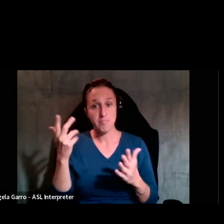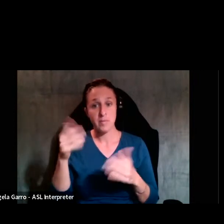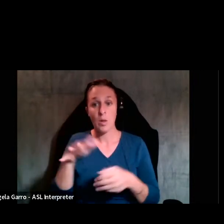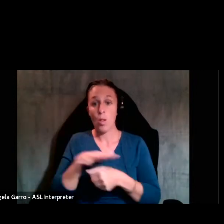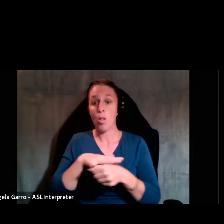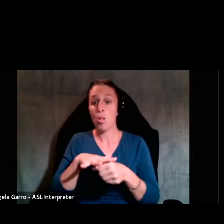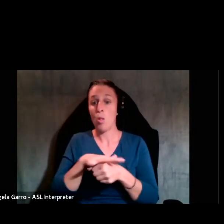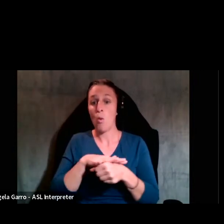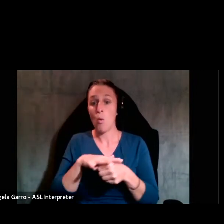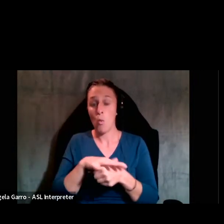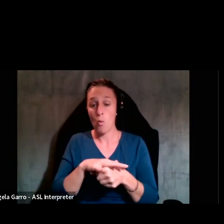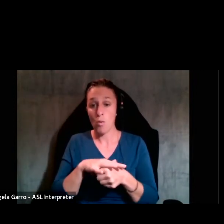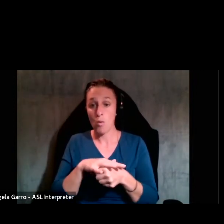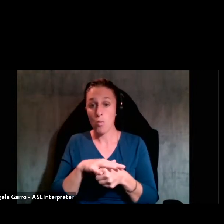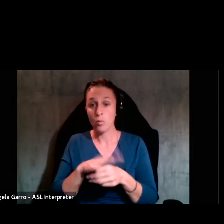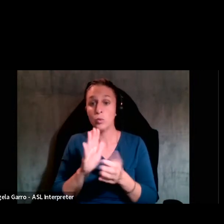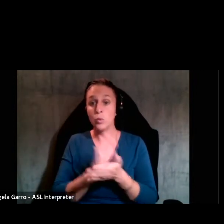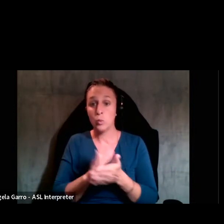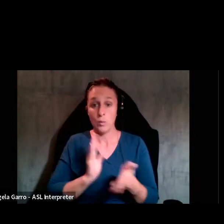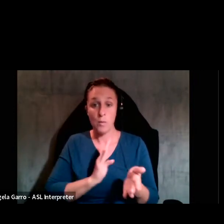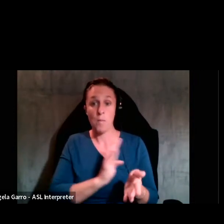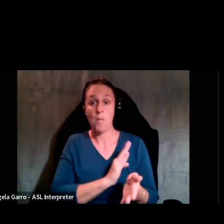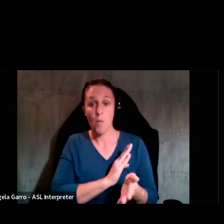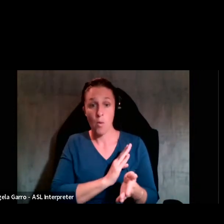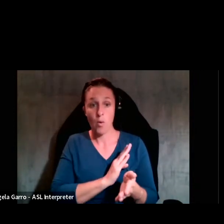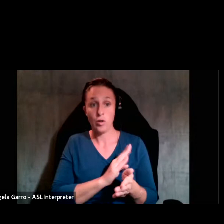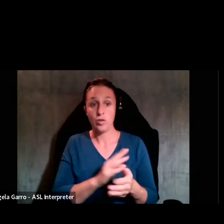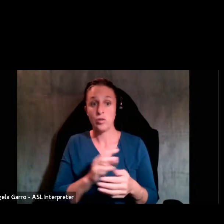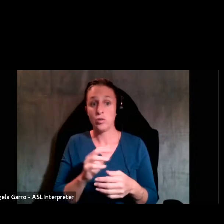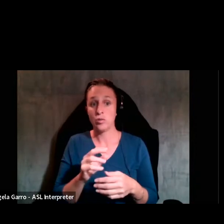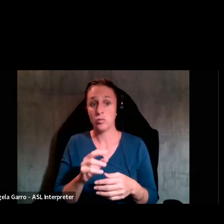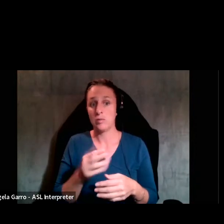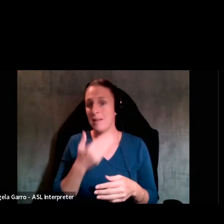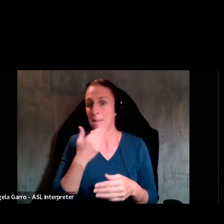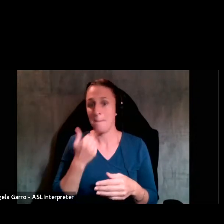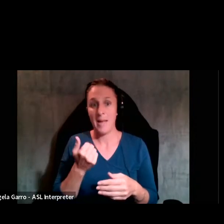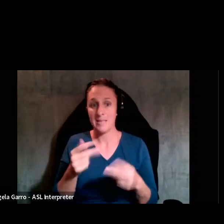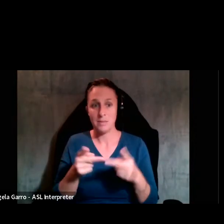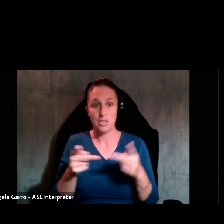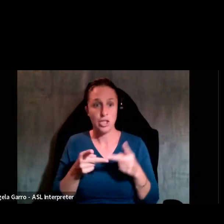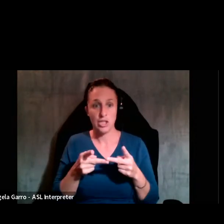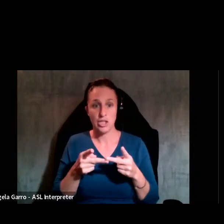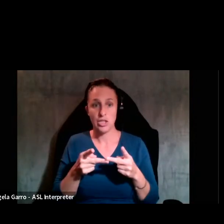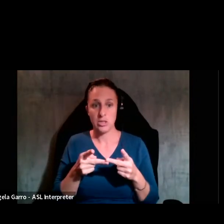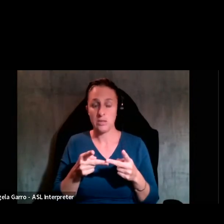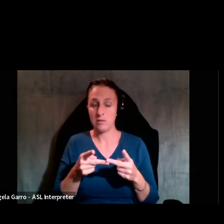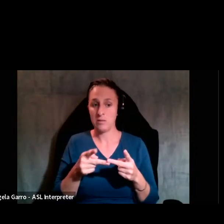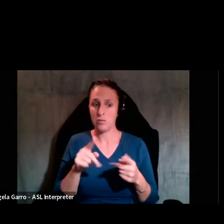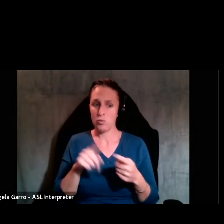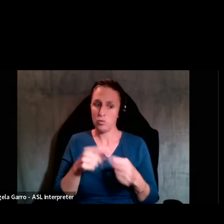local school boards are in the best position to make decisions for their communities.